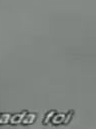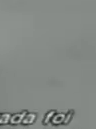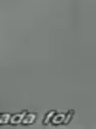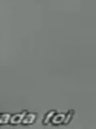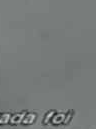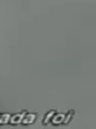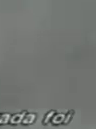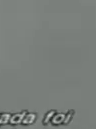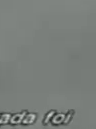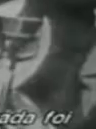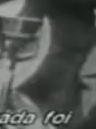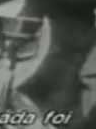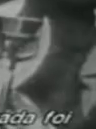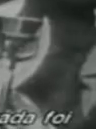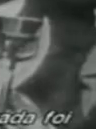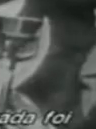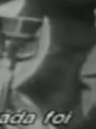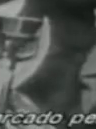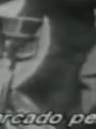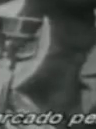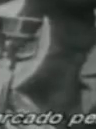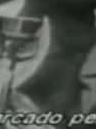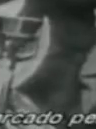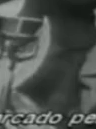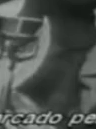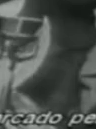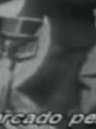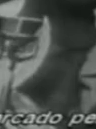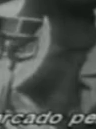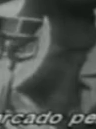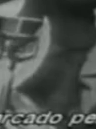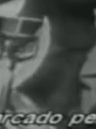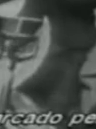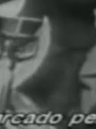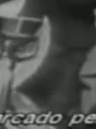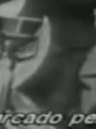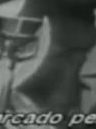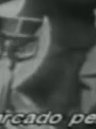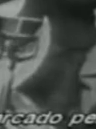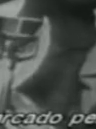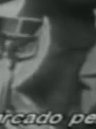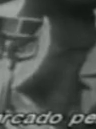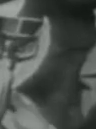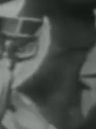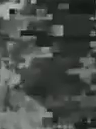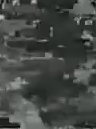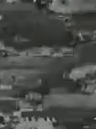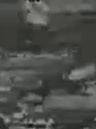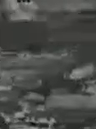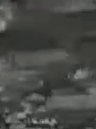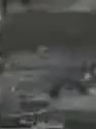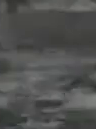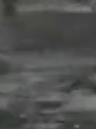The golden trophy was presented by Jules Rimet, a moment which marked the finest hour in Uruguayan